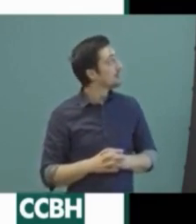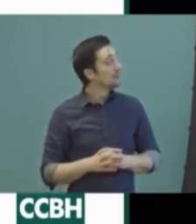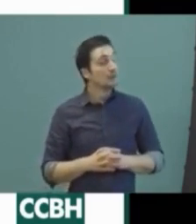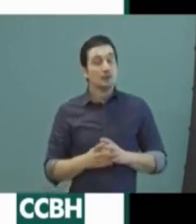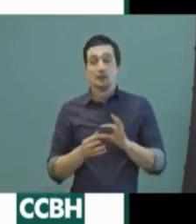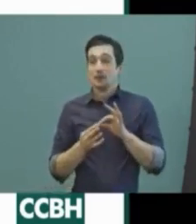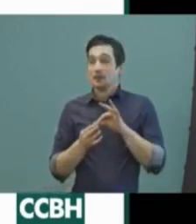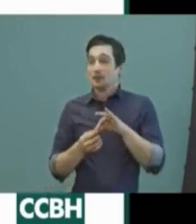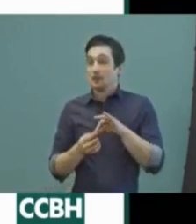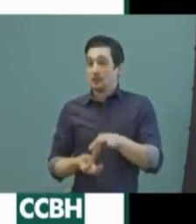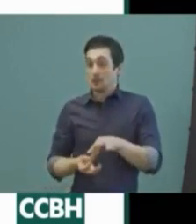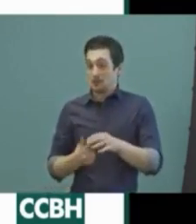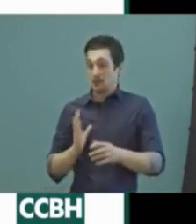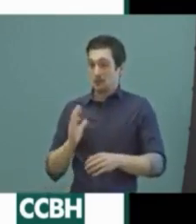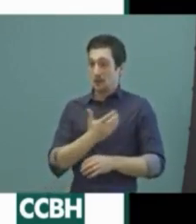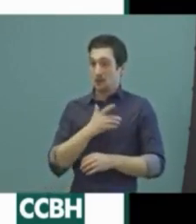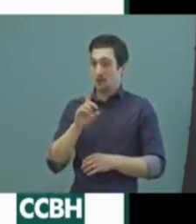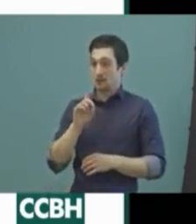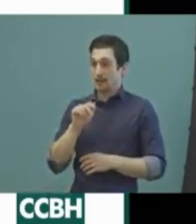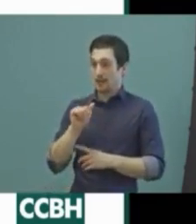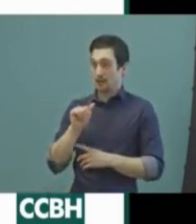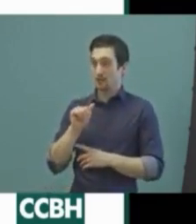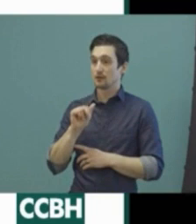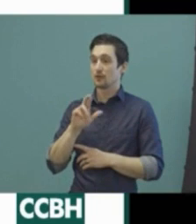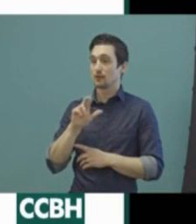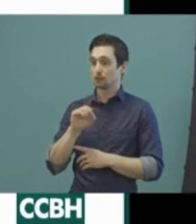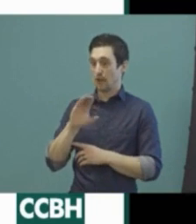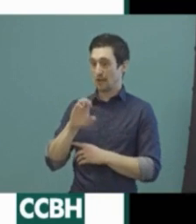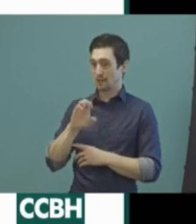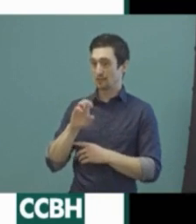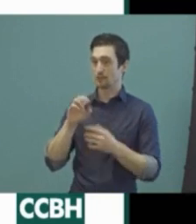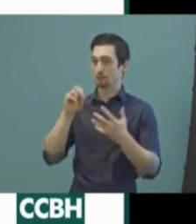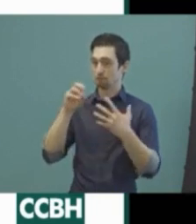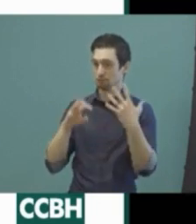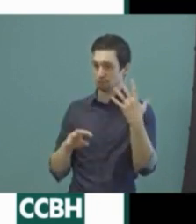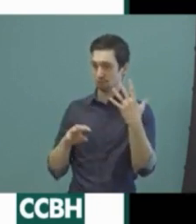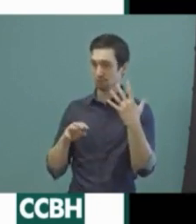With regard to our data, the breakdown for race is as follows.